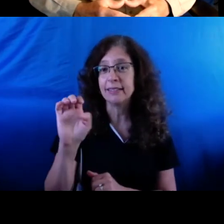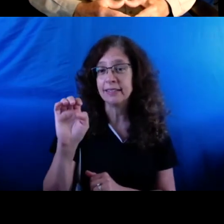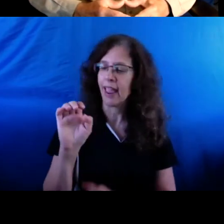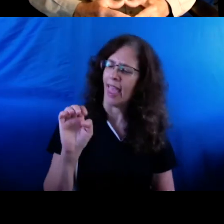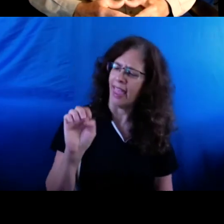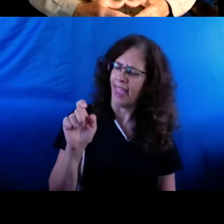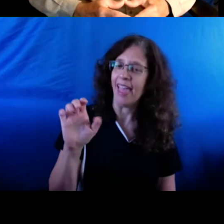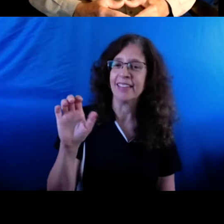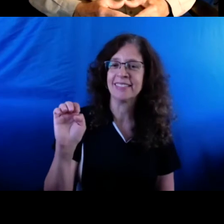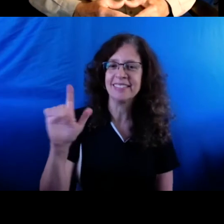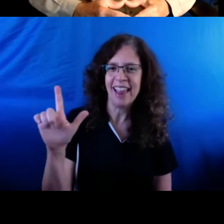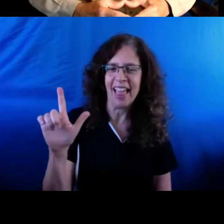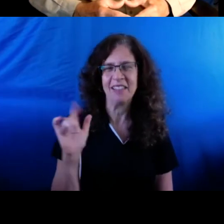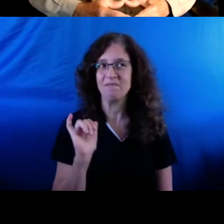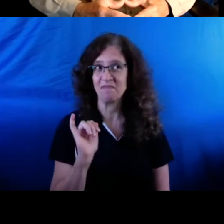I